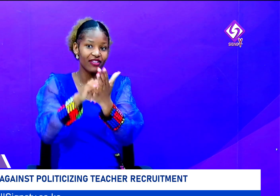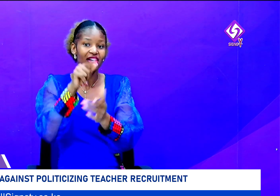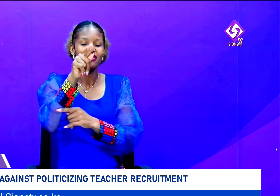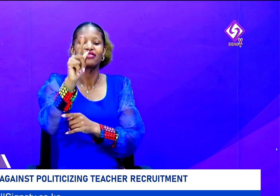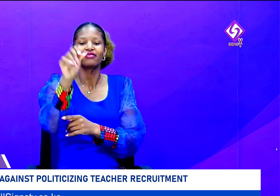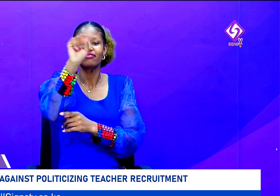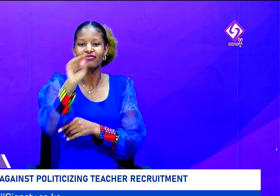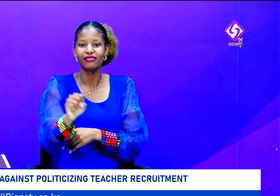connections.